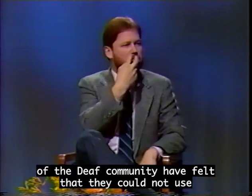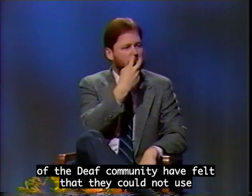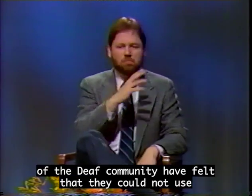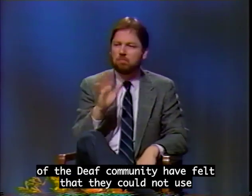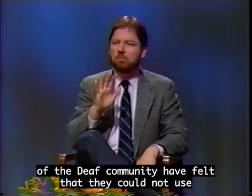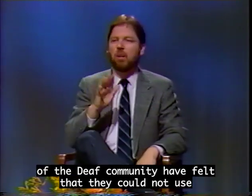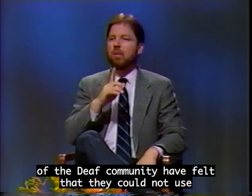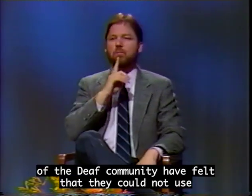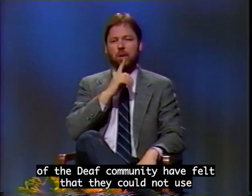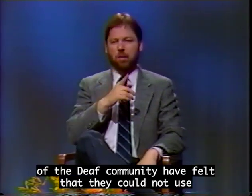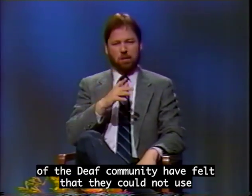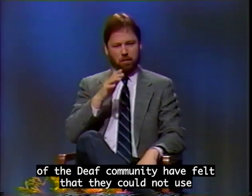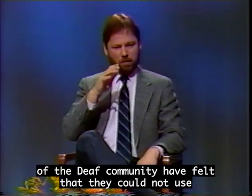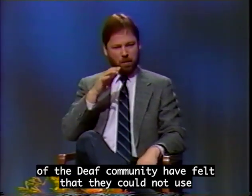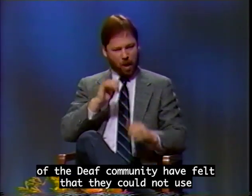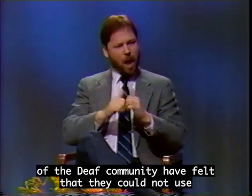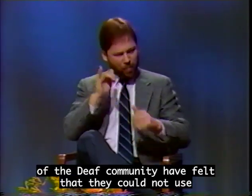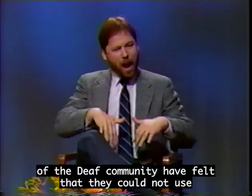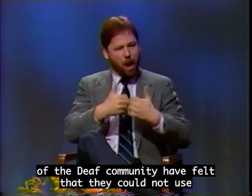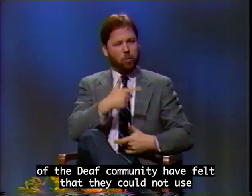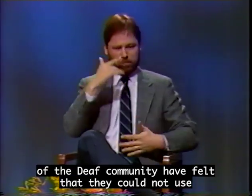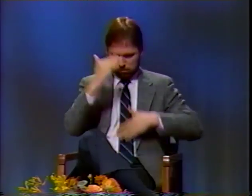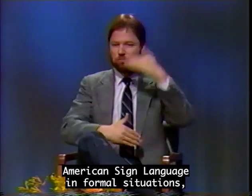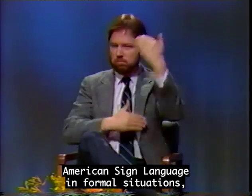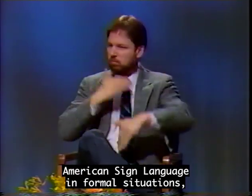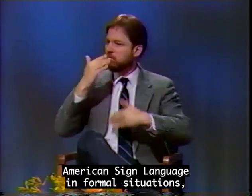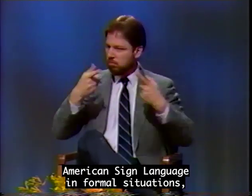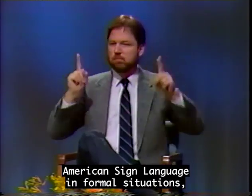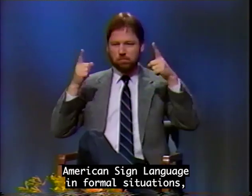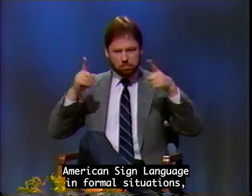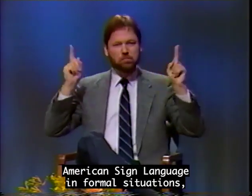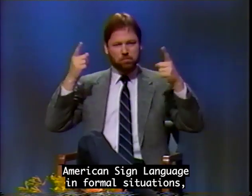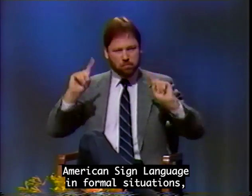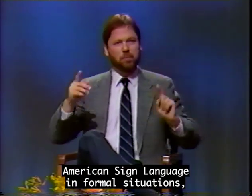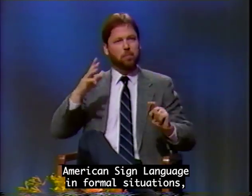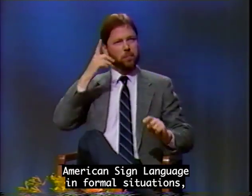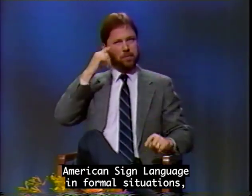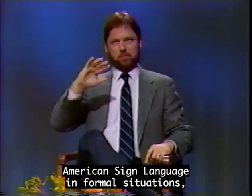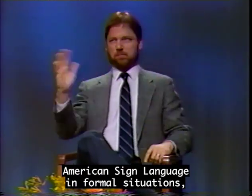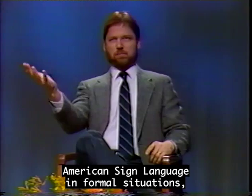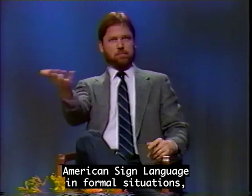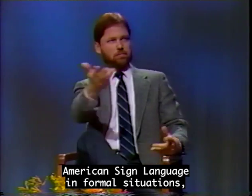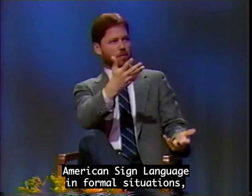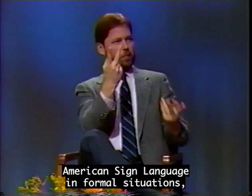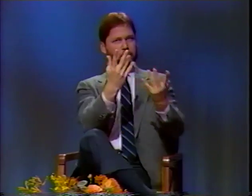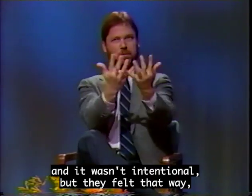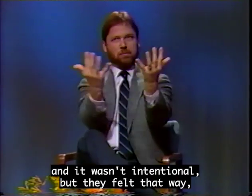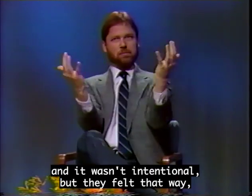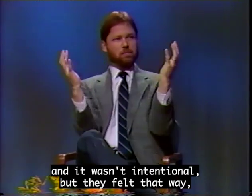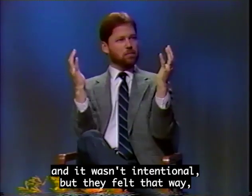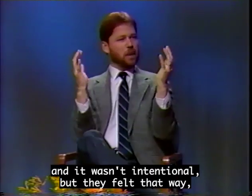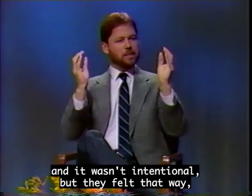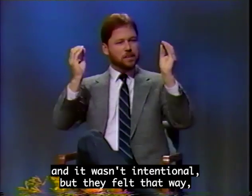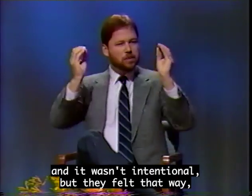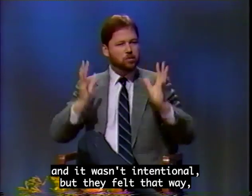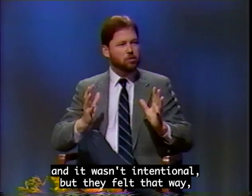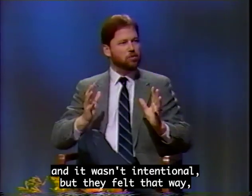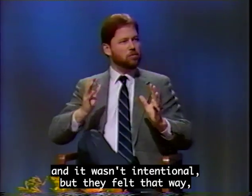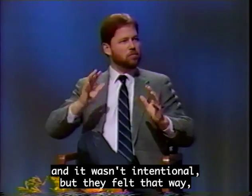the deaf community have felt that they could not use American Sign Language in formal situations. And it wasn't intentional, but